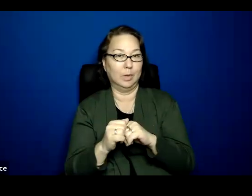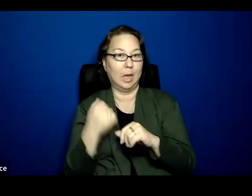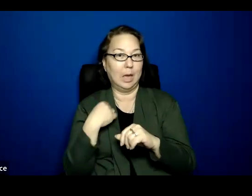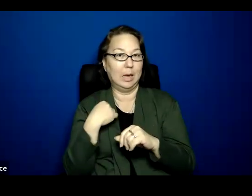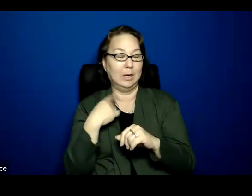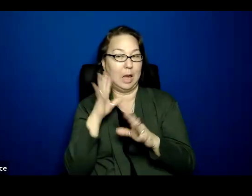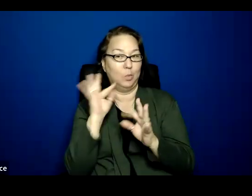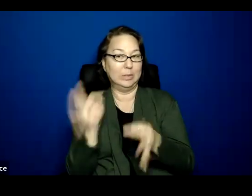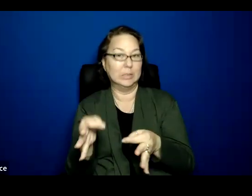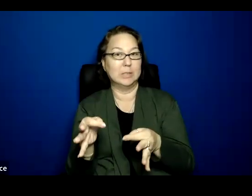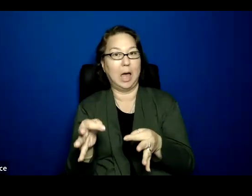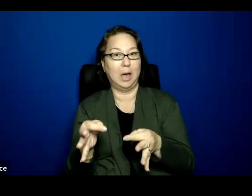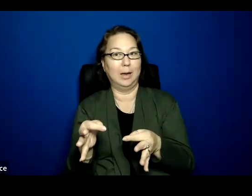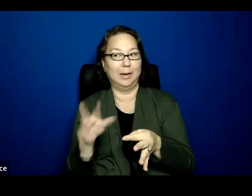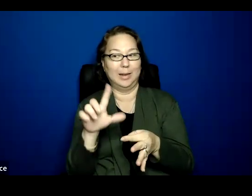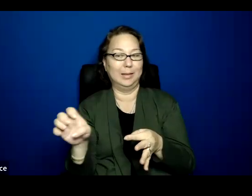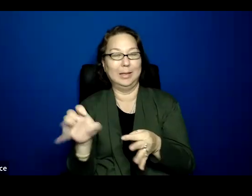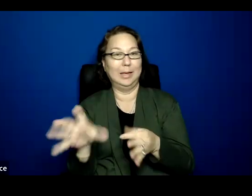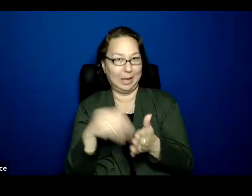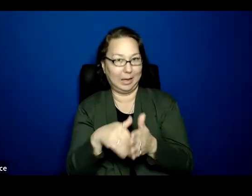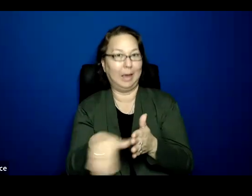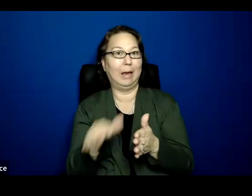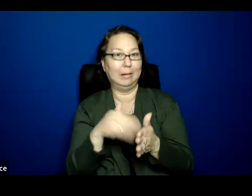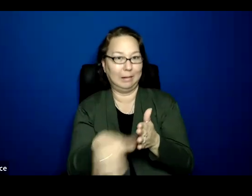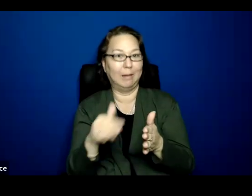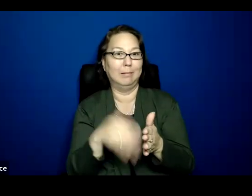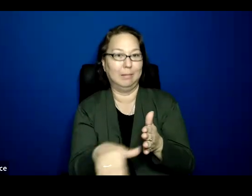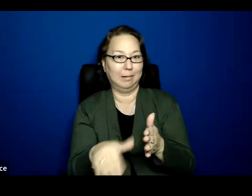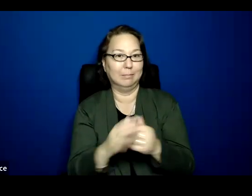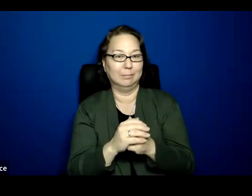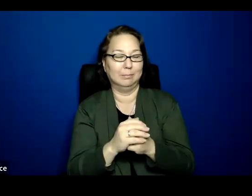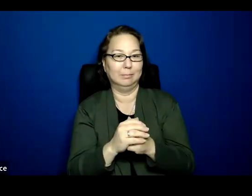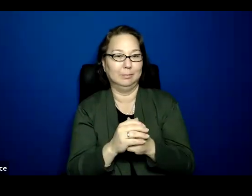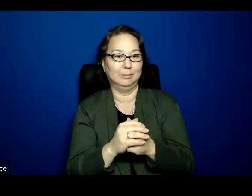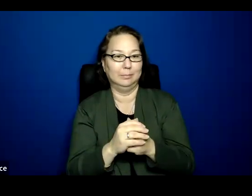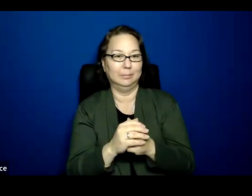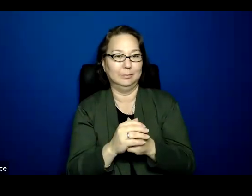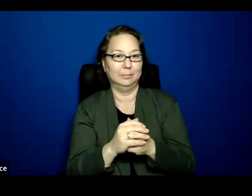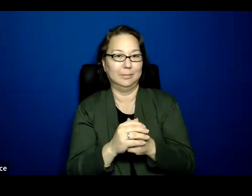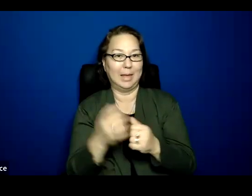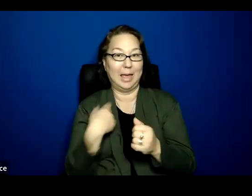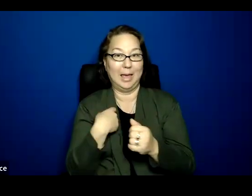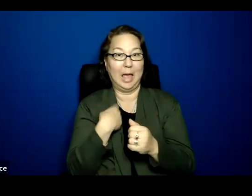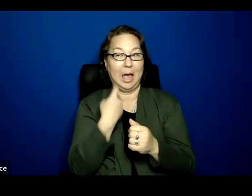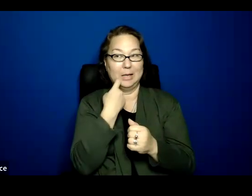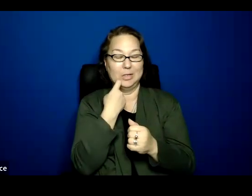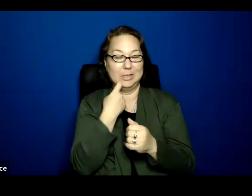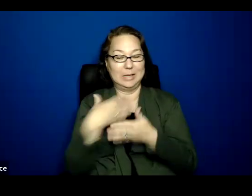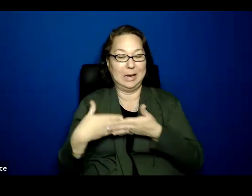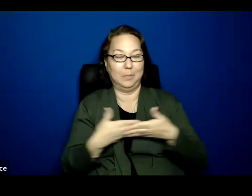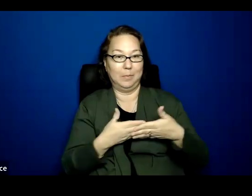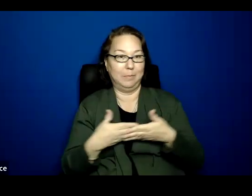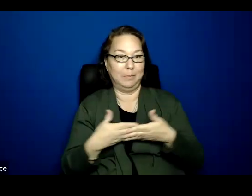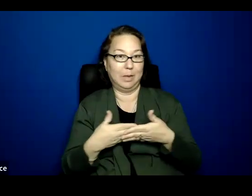Academy once again and again. And I just had a baby who is premature. He has a